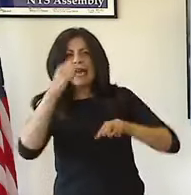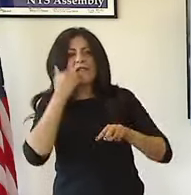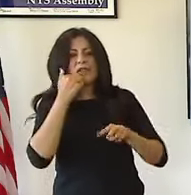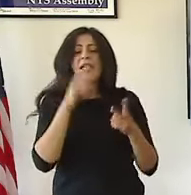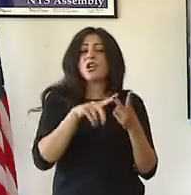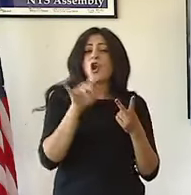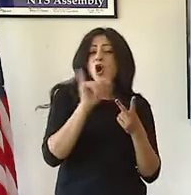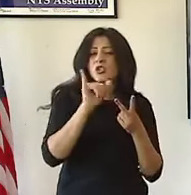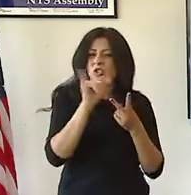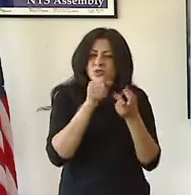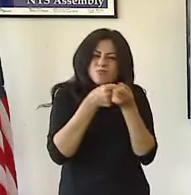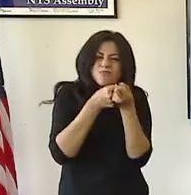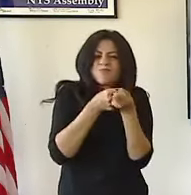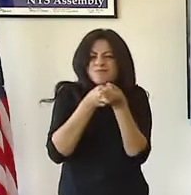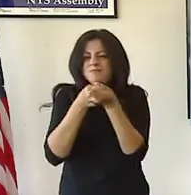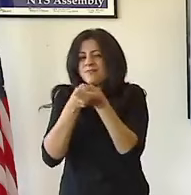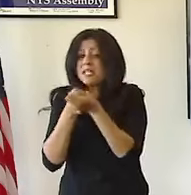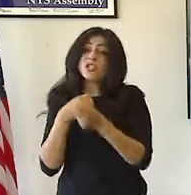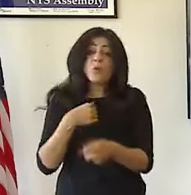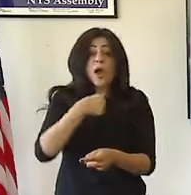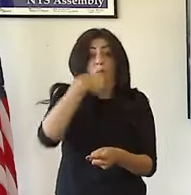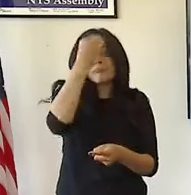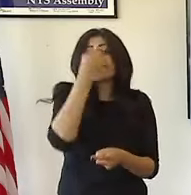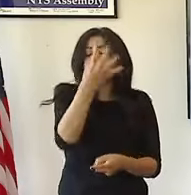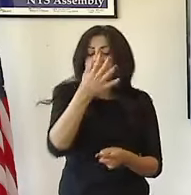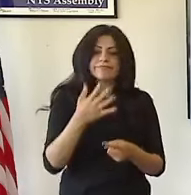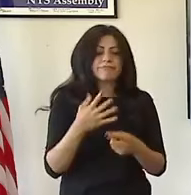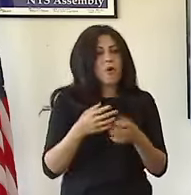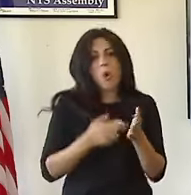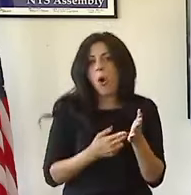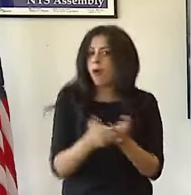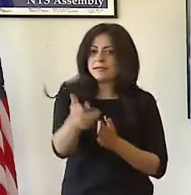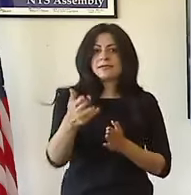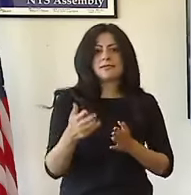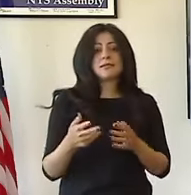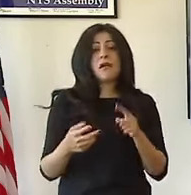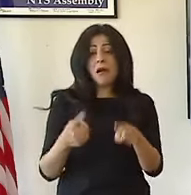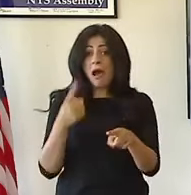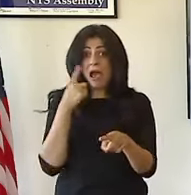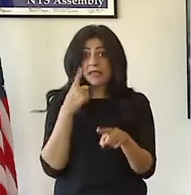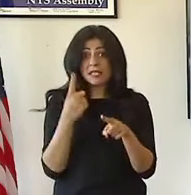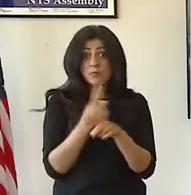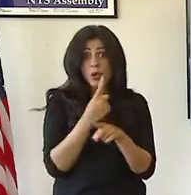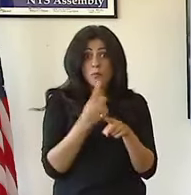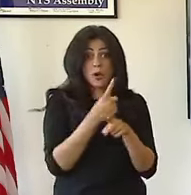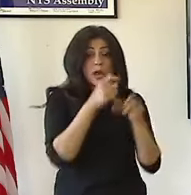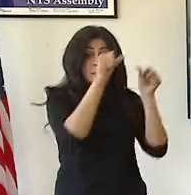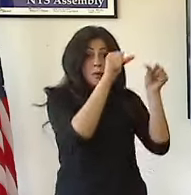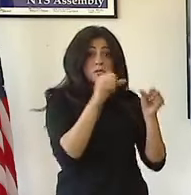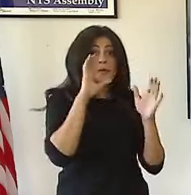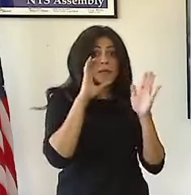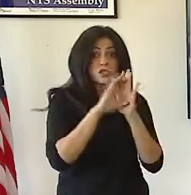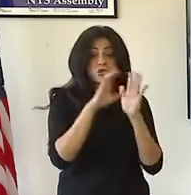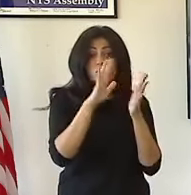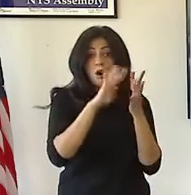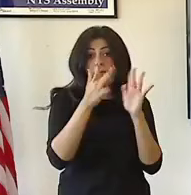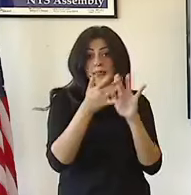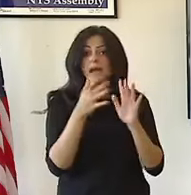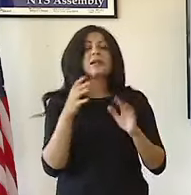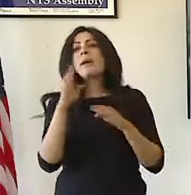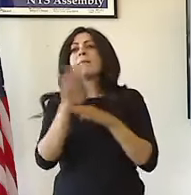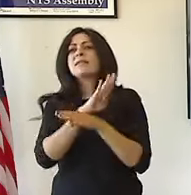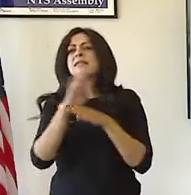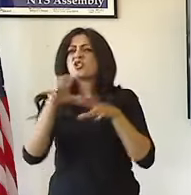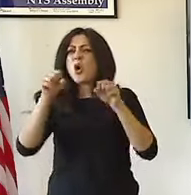So I will be very upfront with you and very candid. I don't think it's appropriate to post pictures online of business owners who